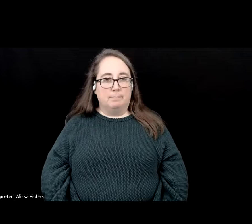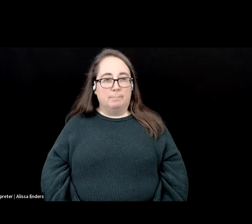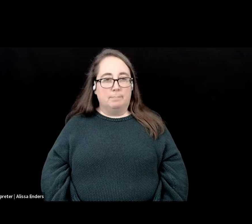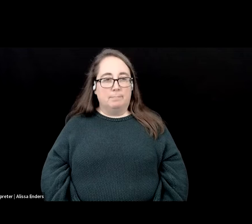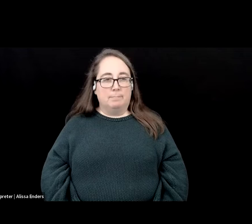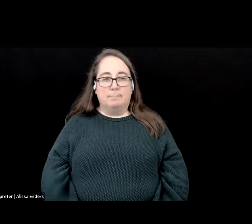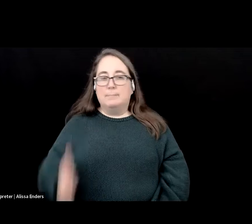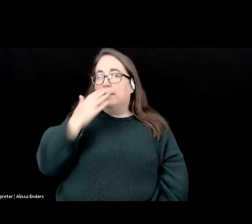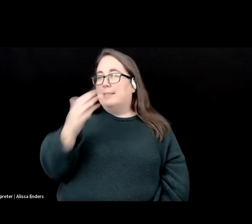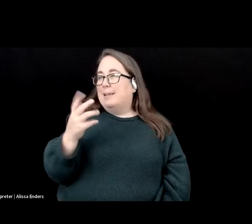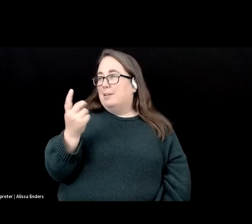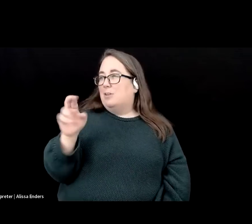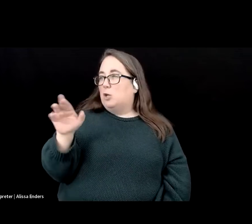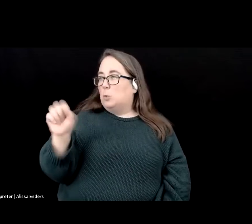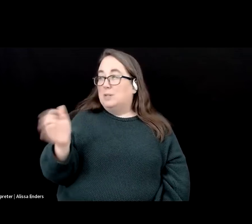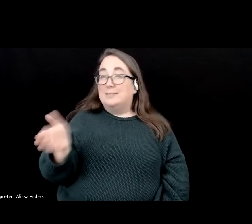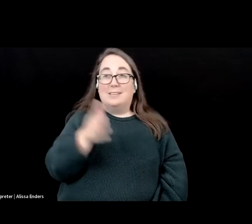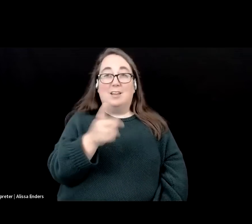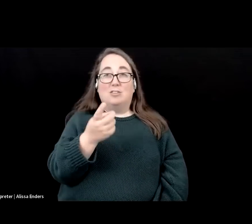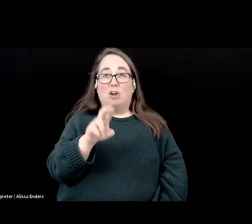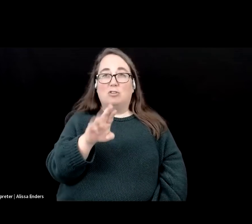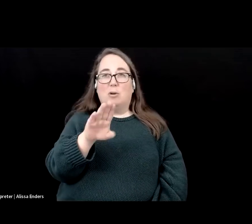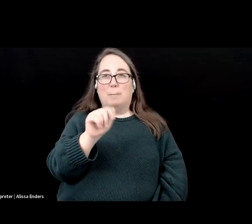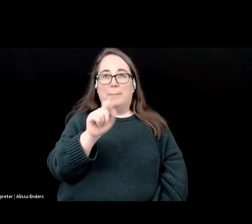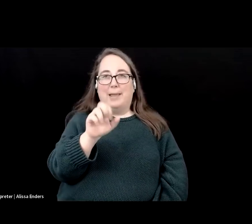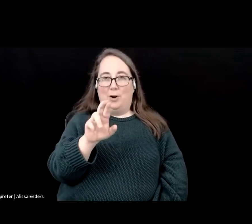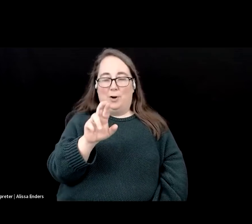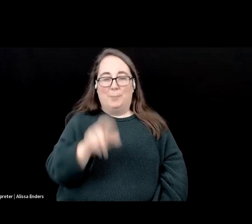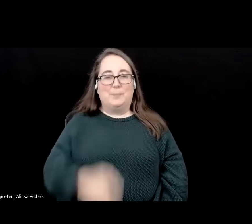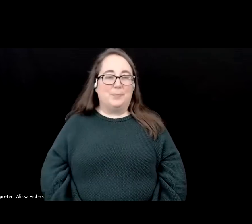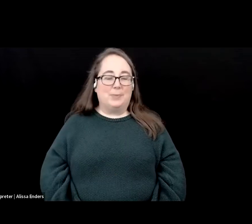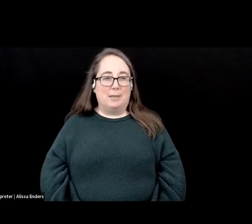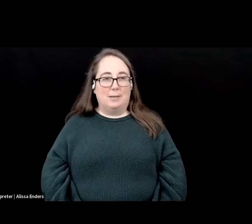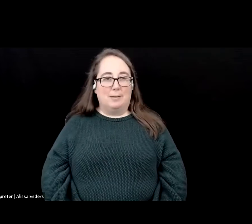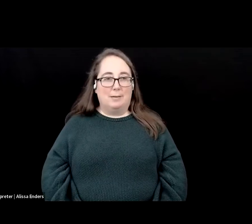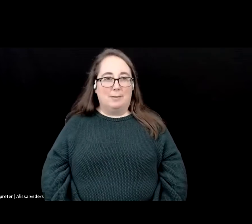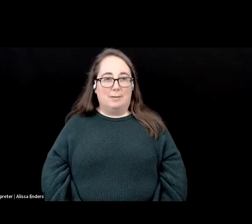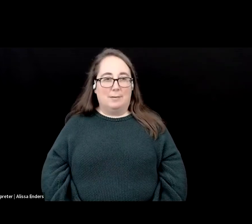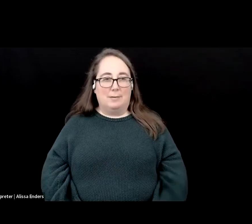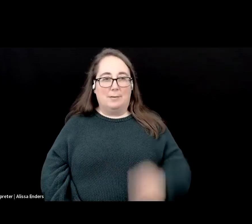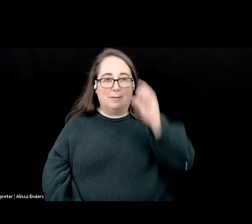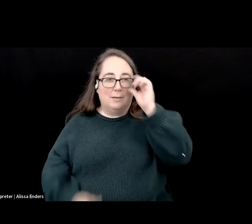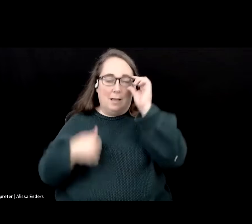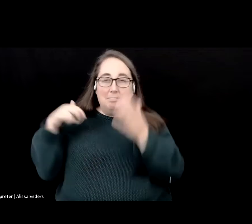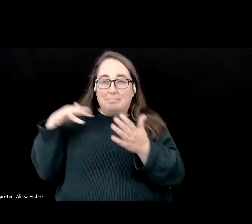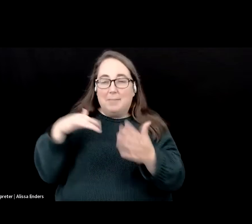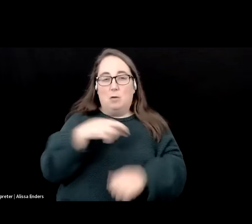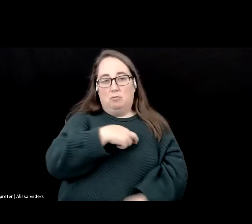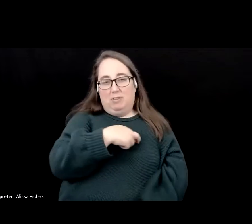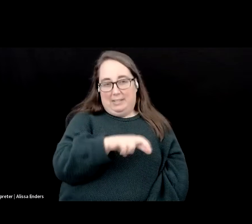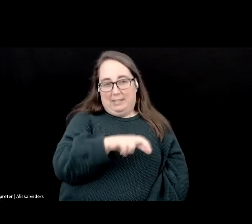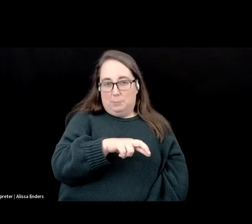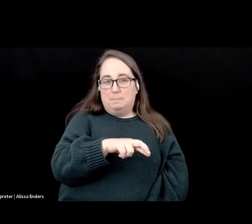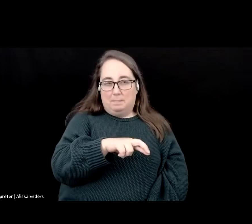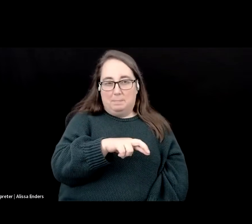Thank you, Dr. Wertz. Dr. Baer? All right, well, I am a scholar of religion and religious Christian.